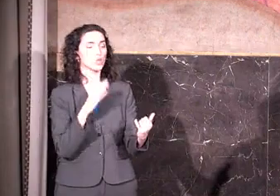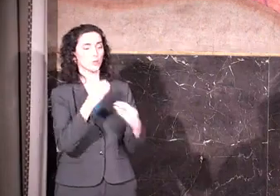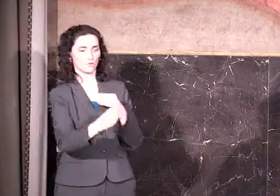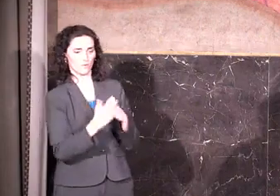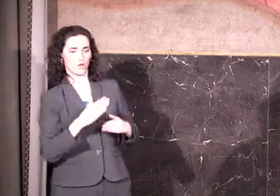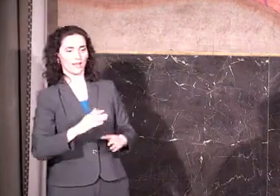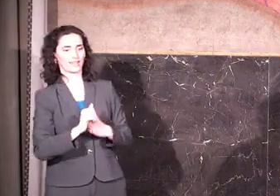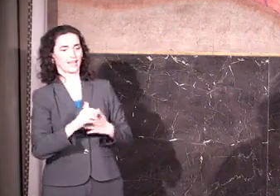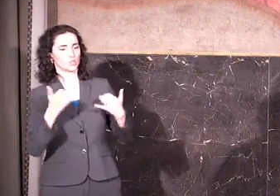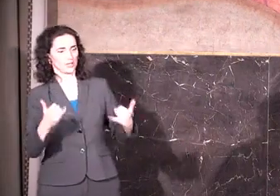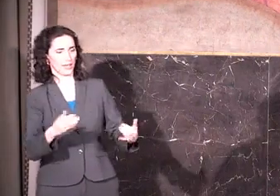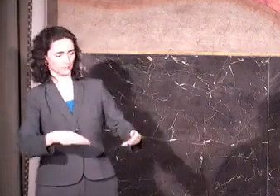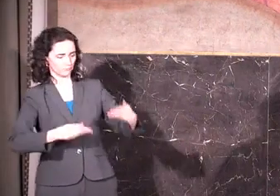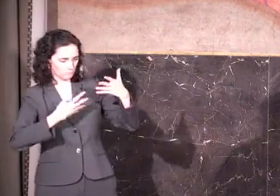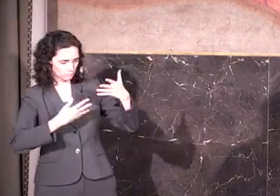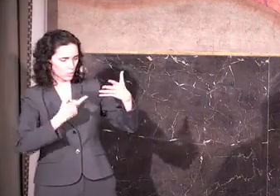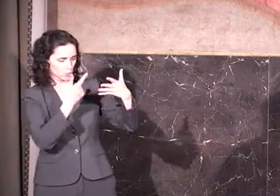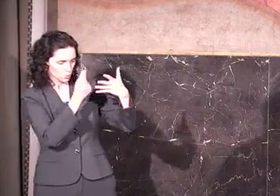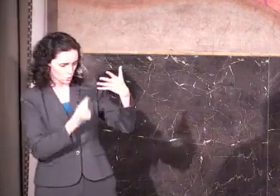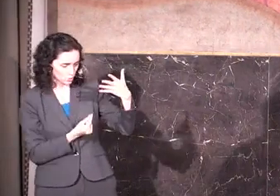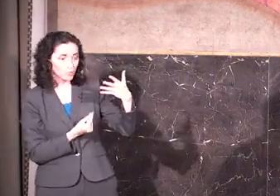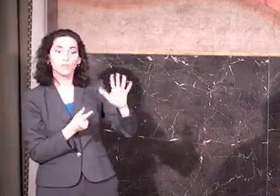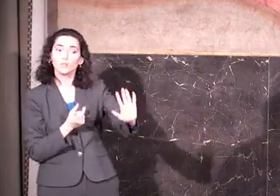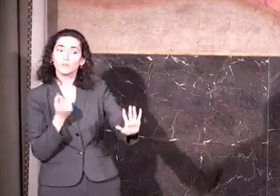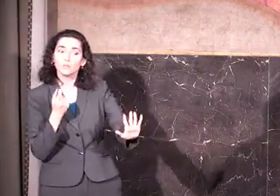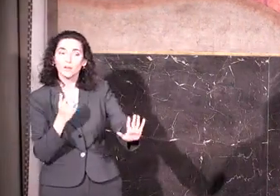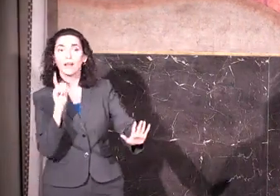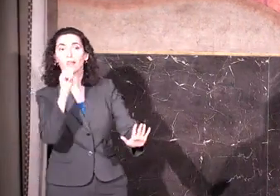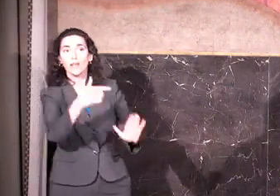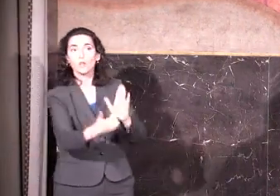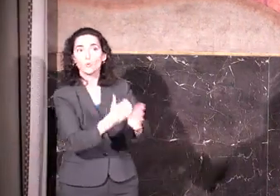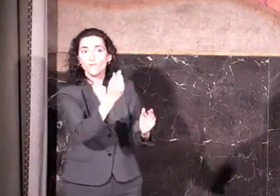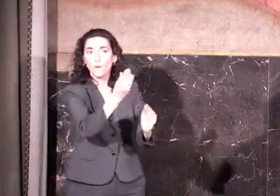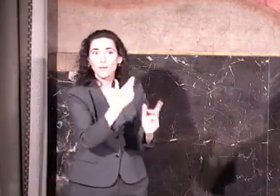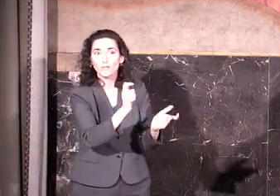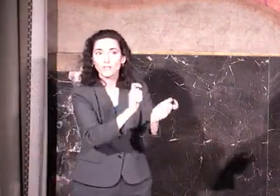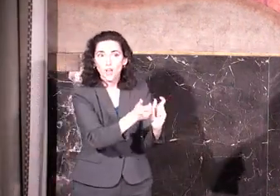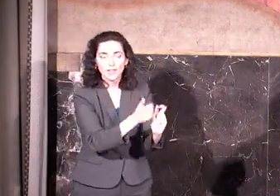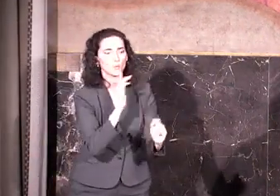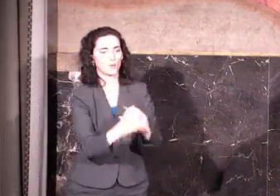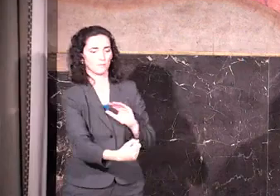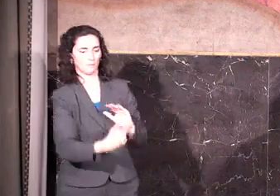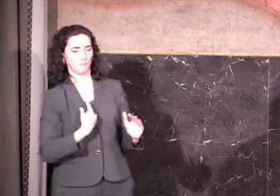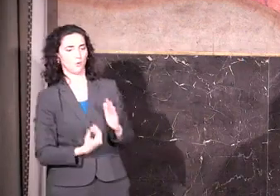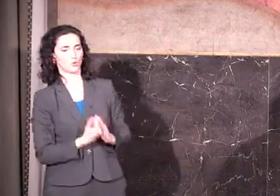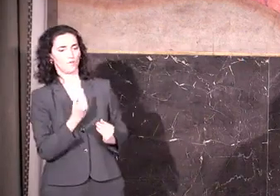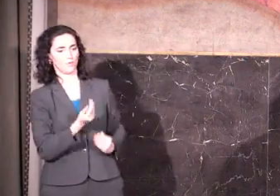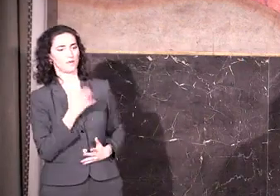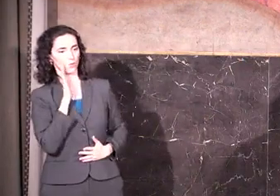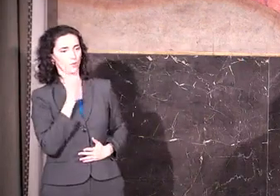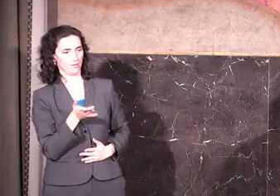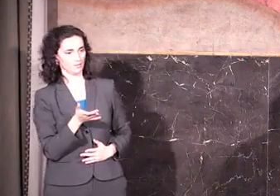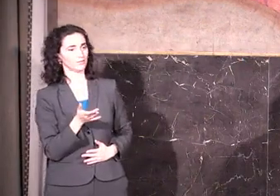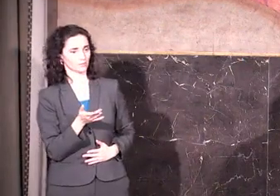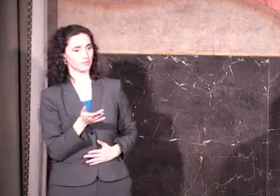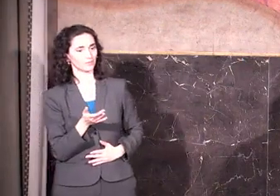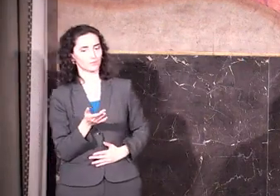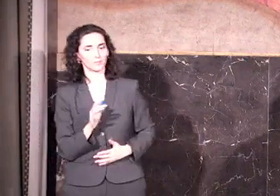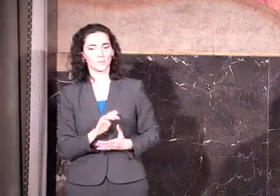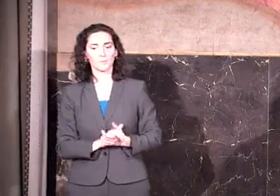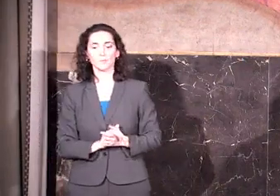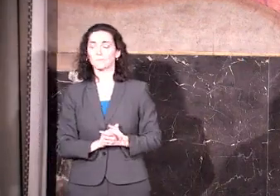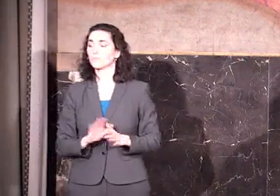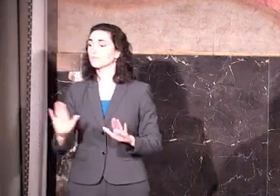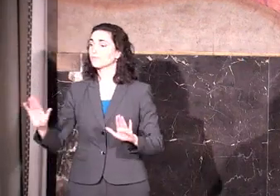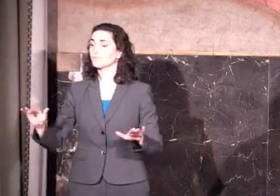today. And it's subject to change because new information comes about on a regular basis. I mean, you know, I